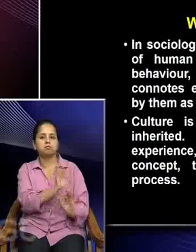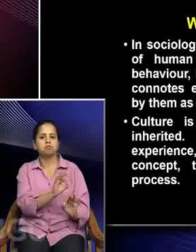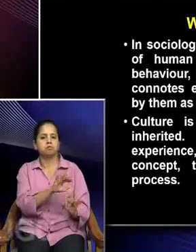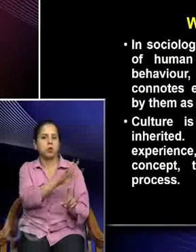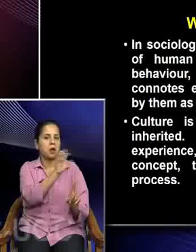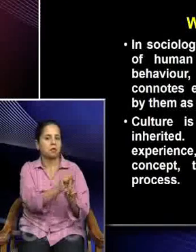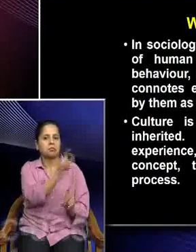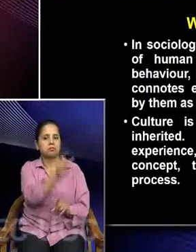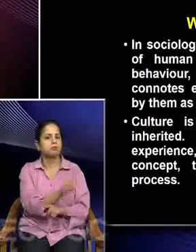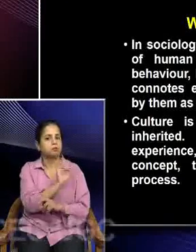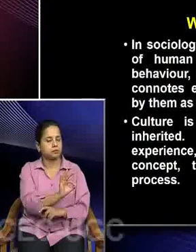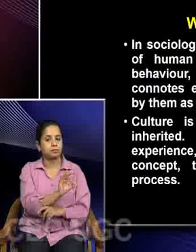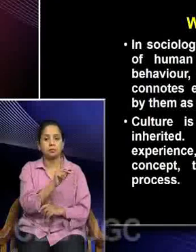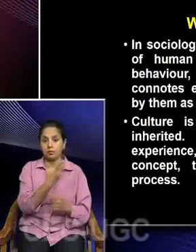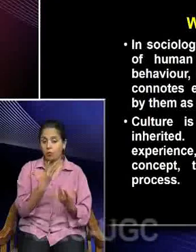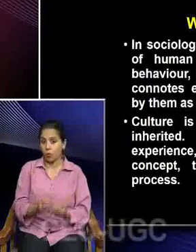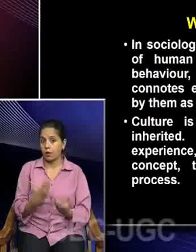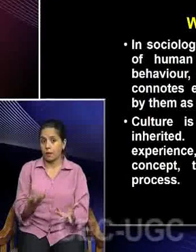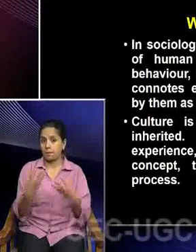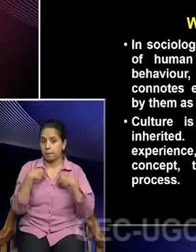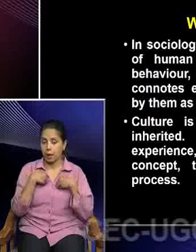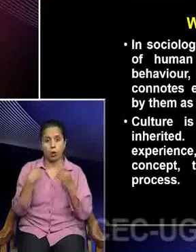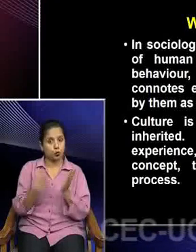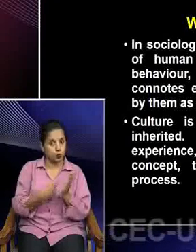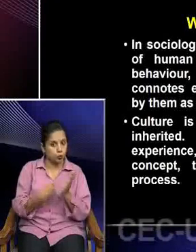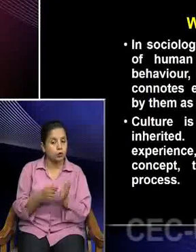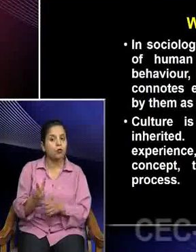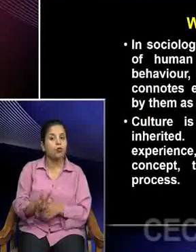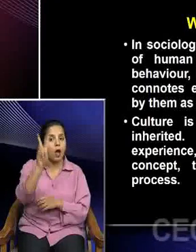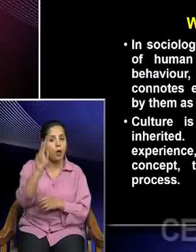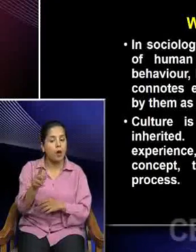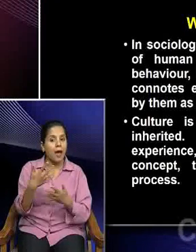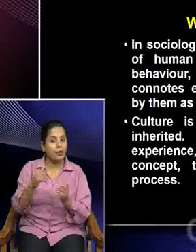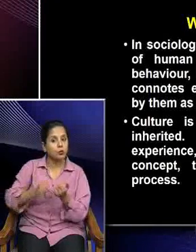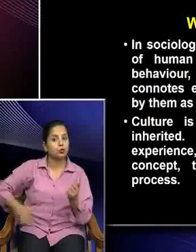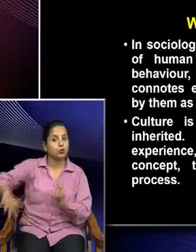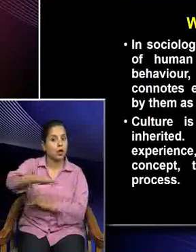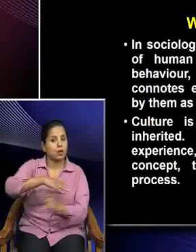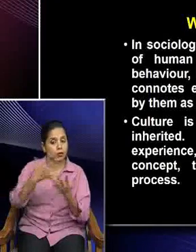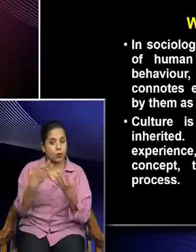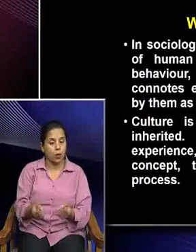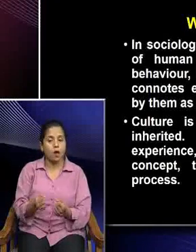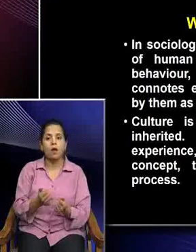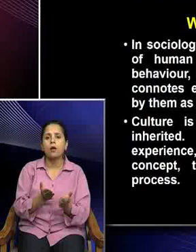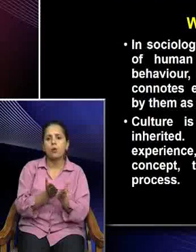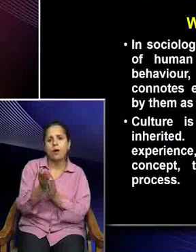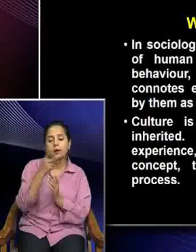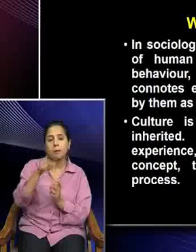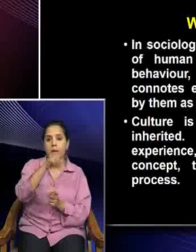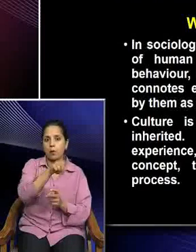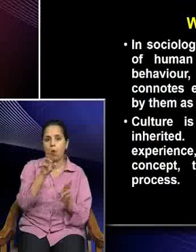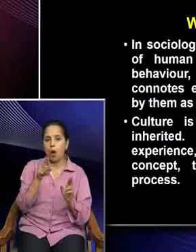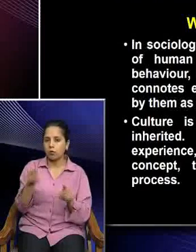are able to imbibe the norms and values of a society in the way it is